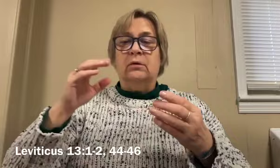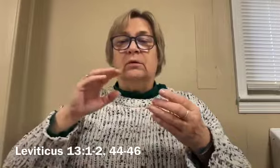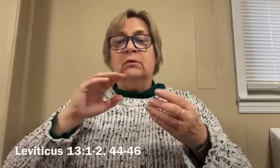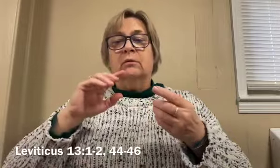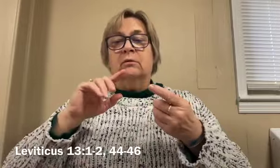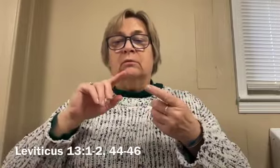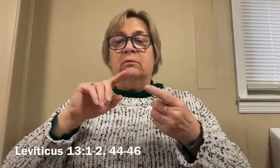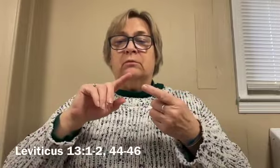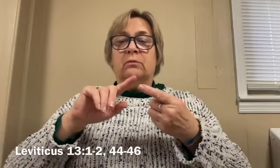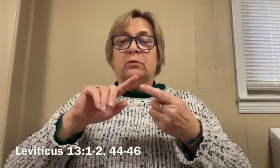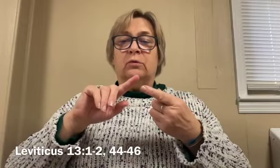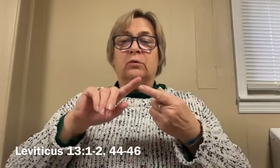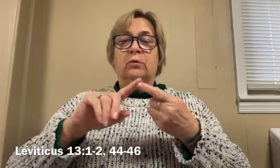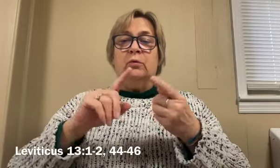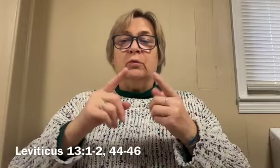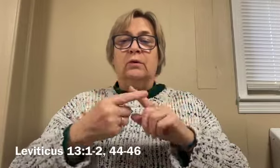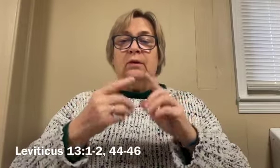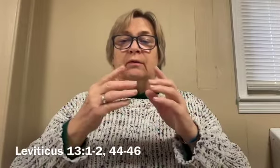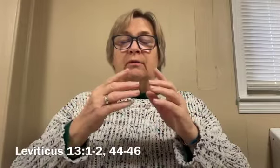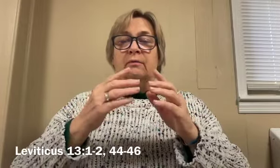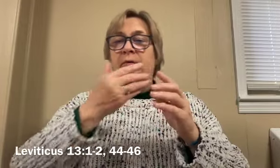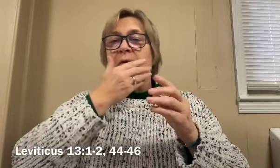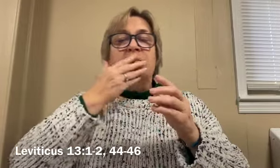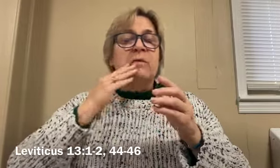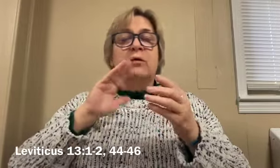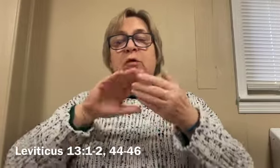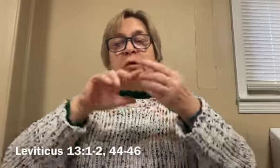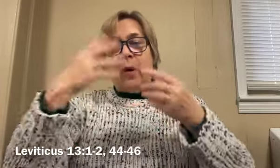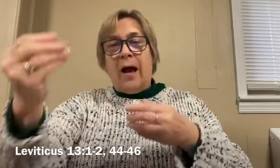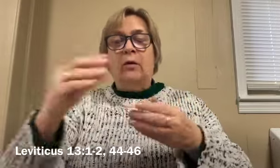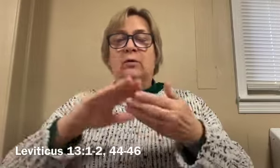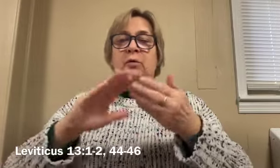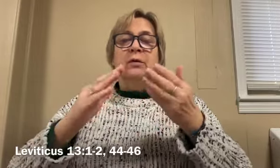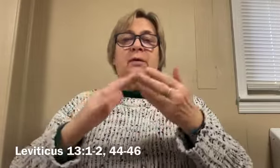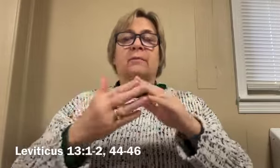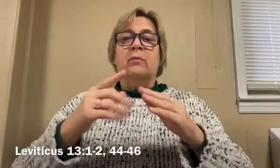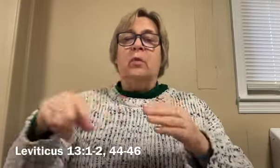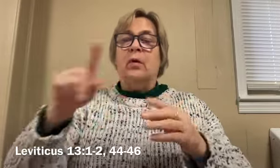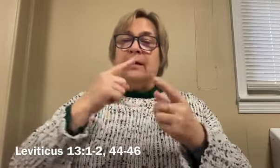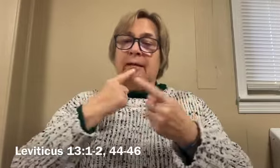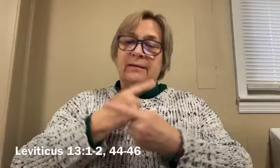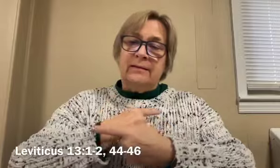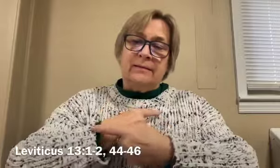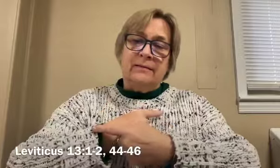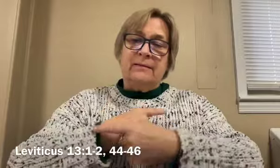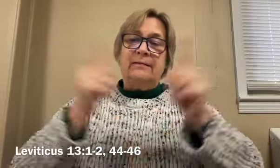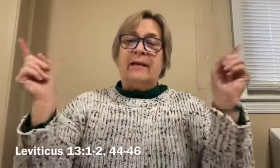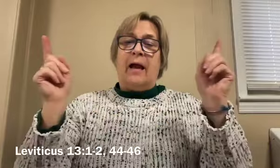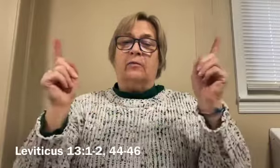He shall muffle his beard, and he shall cry out, 'Unclean,